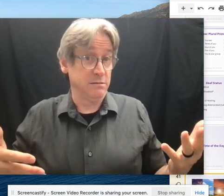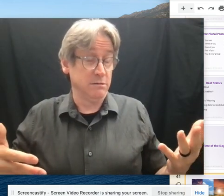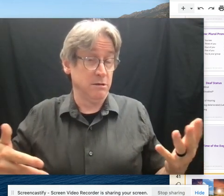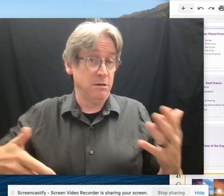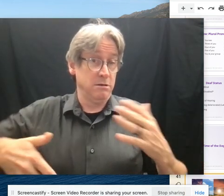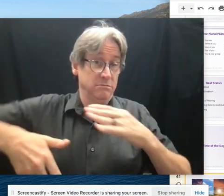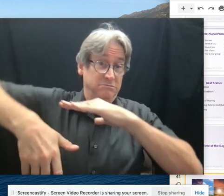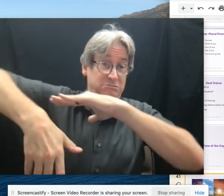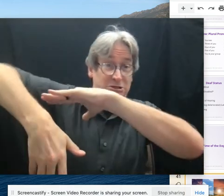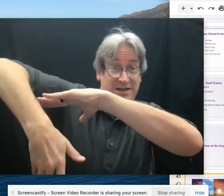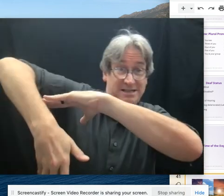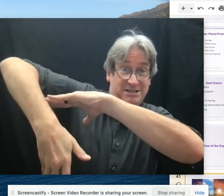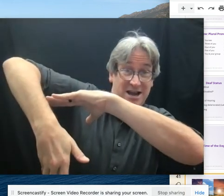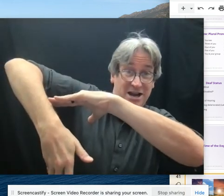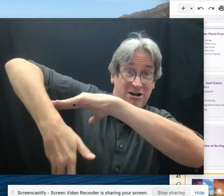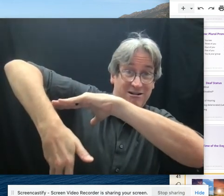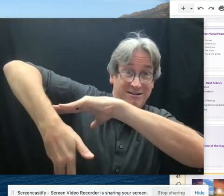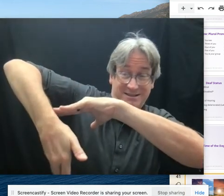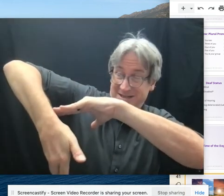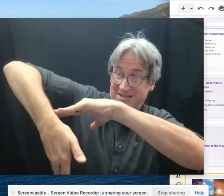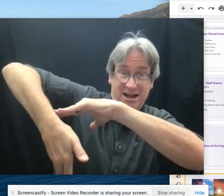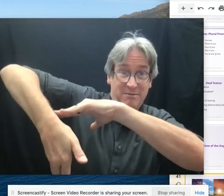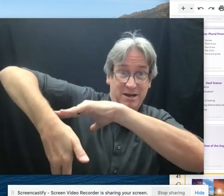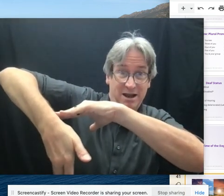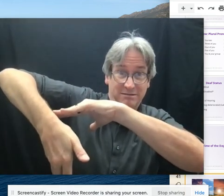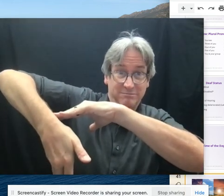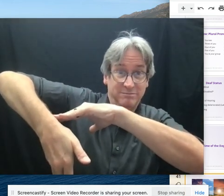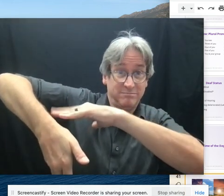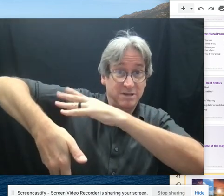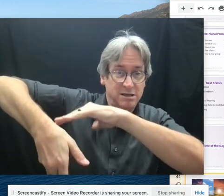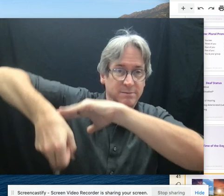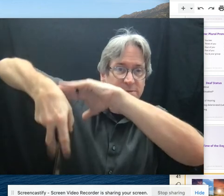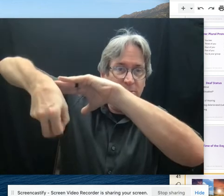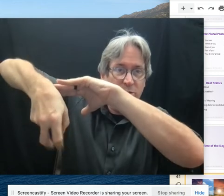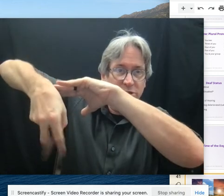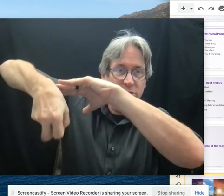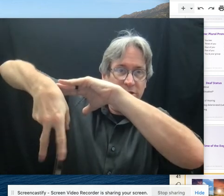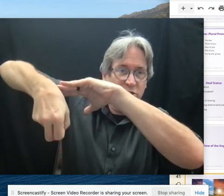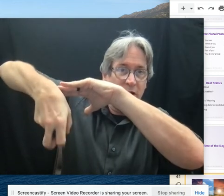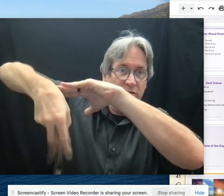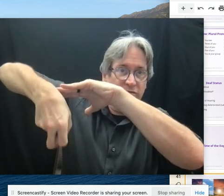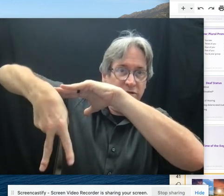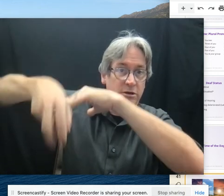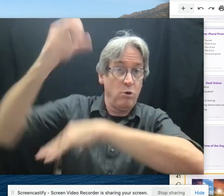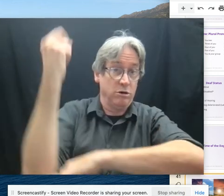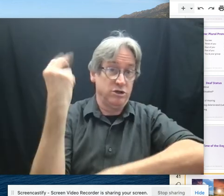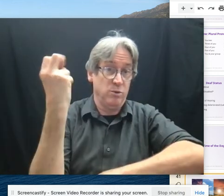is. It's kind of hard to sign midnight. Sometimes people will do it with a 12 or